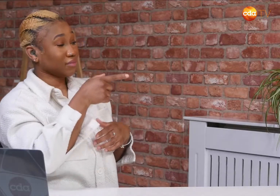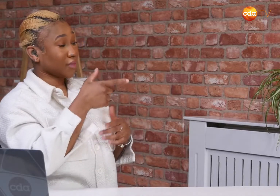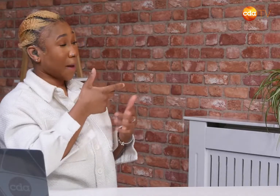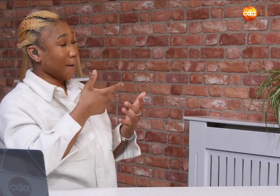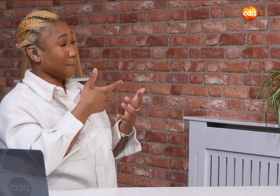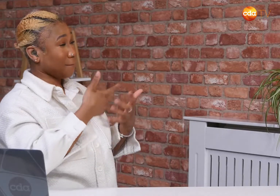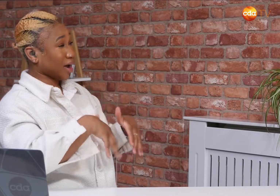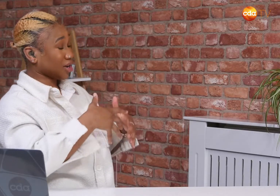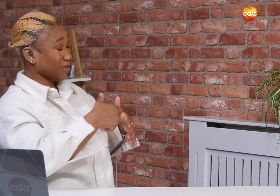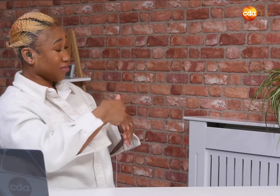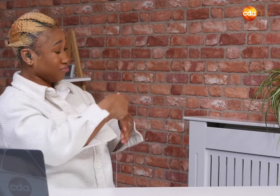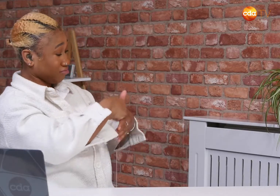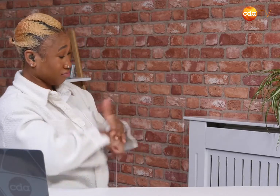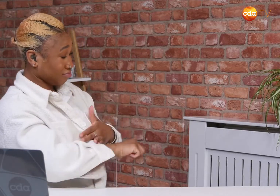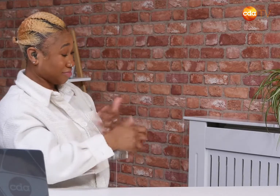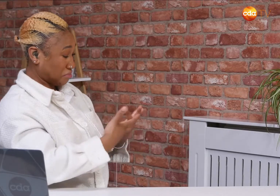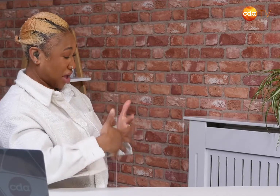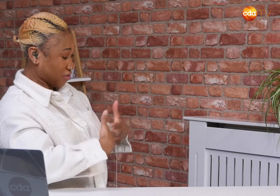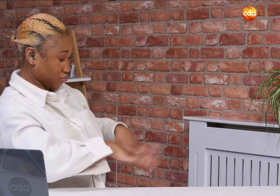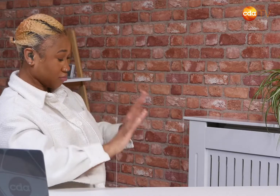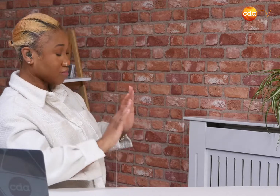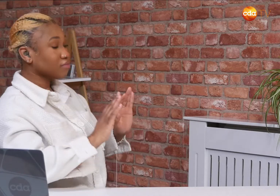Okay.